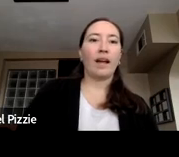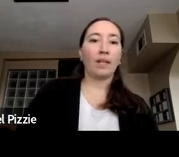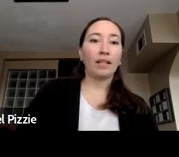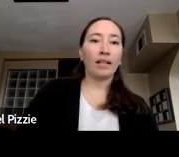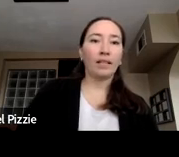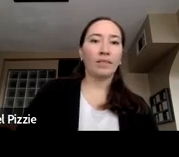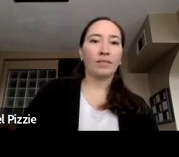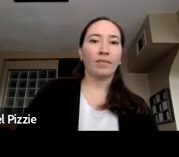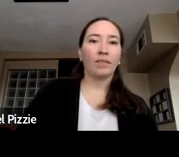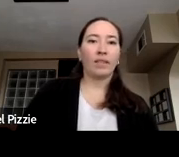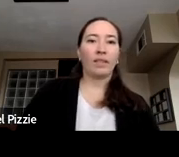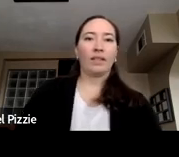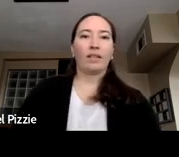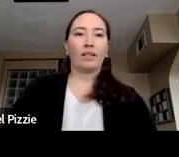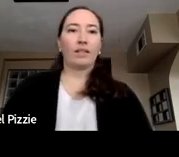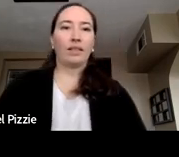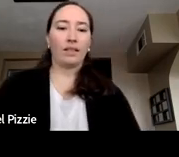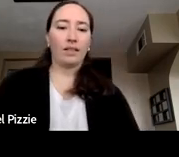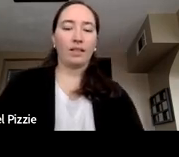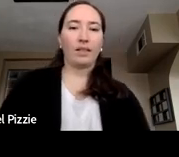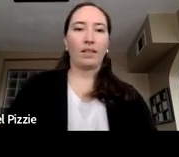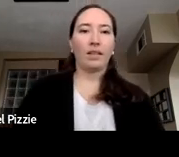To edit, I would click.